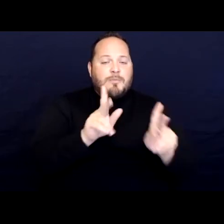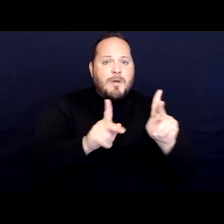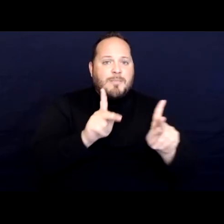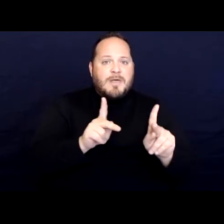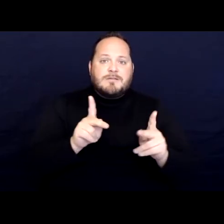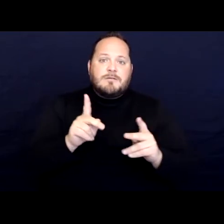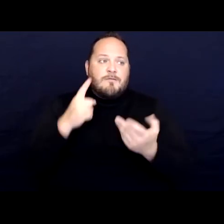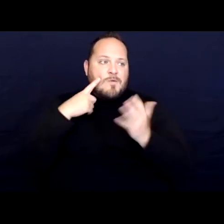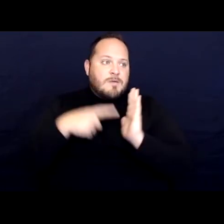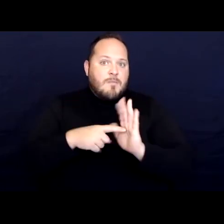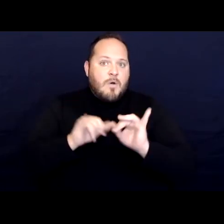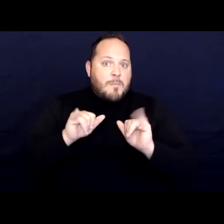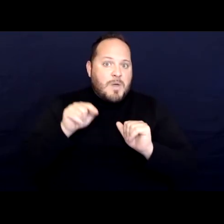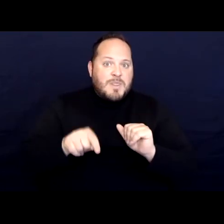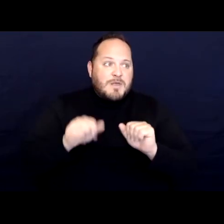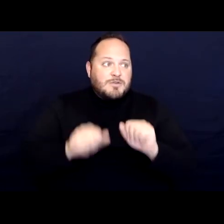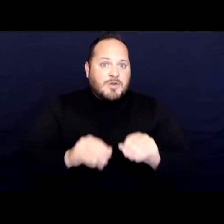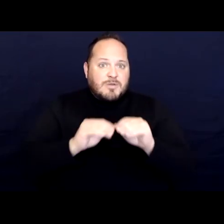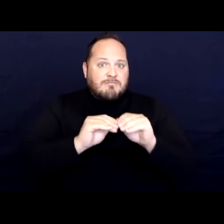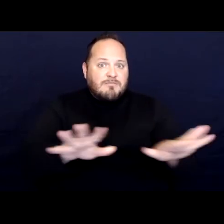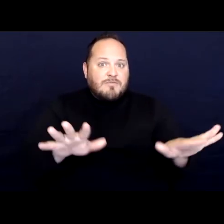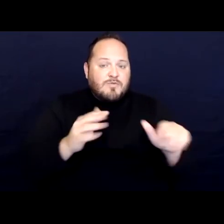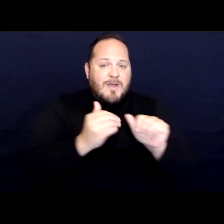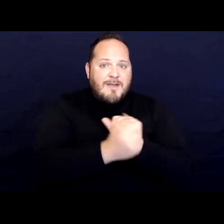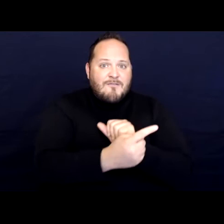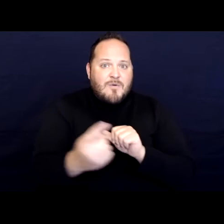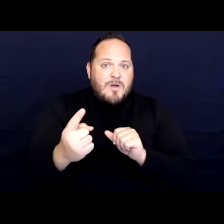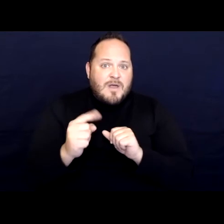hit anyone, and there was those horrible